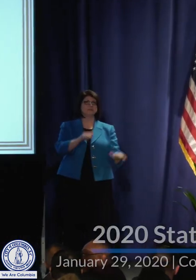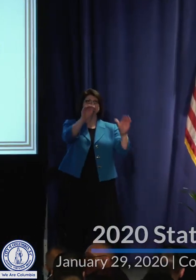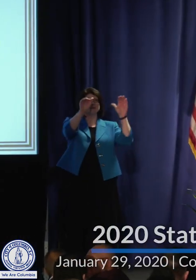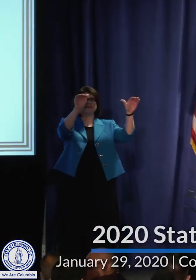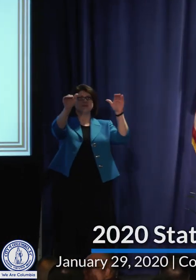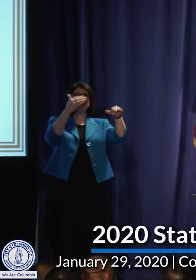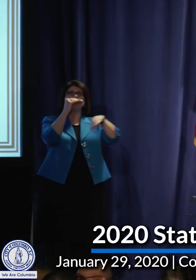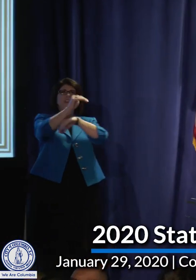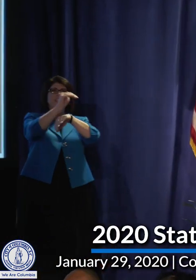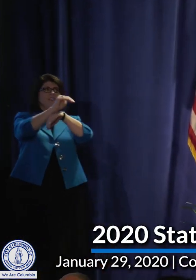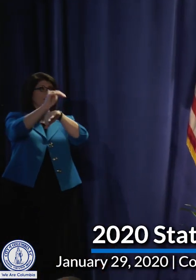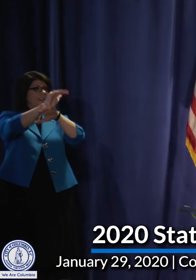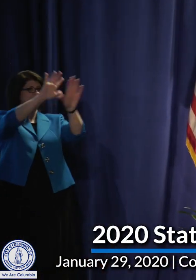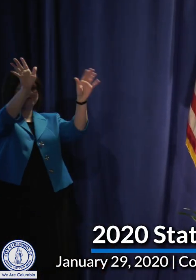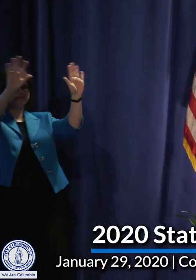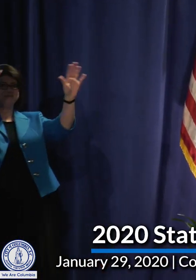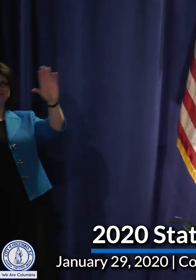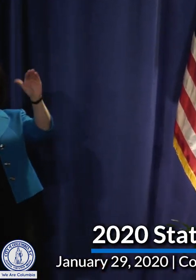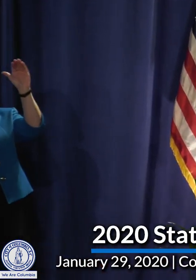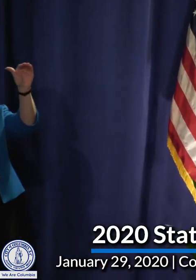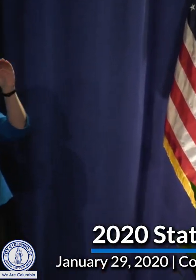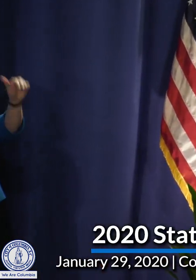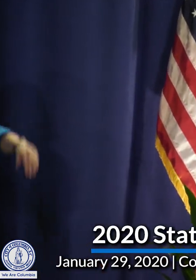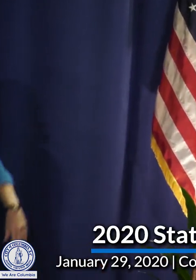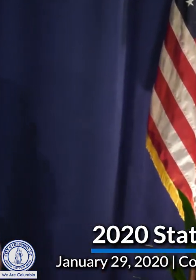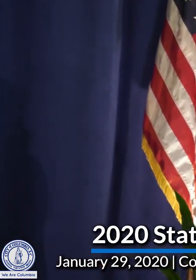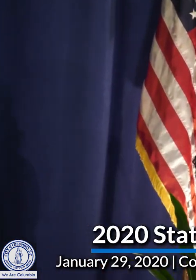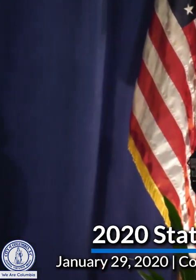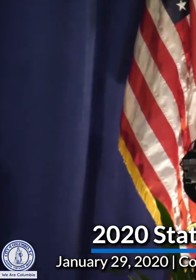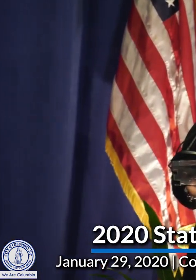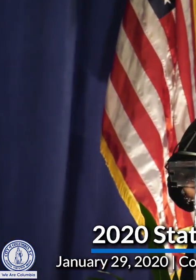Good evening, ladies and gentlemen.